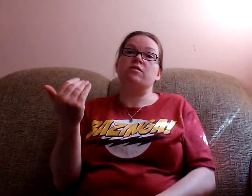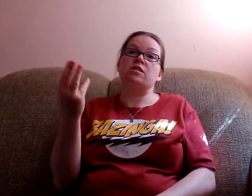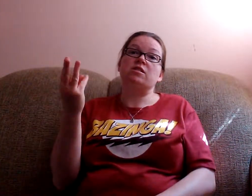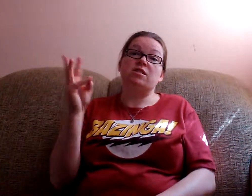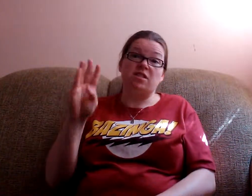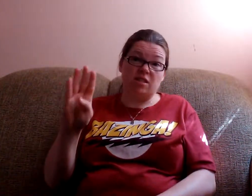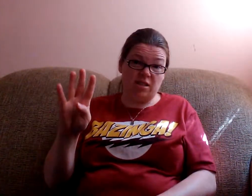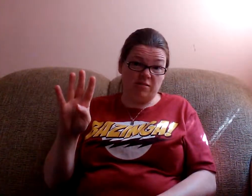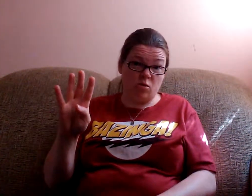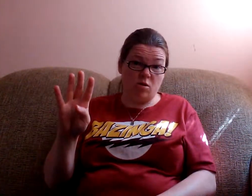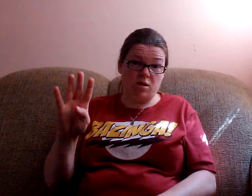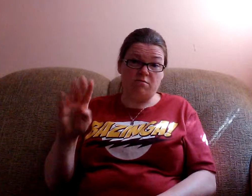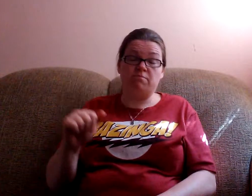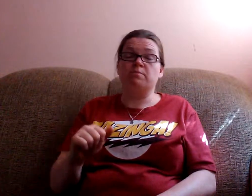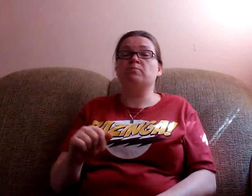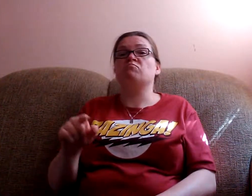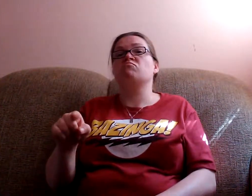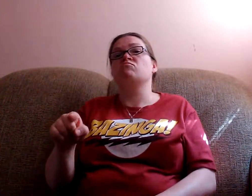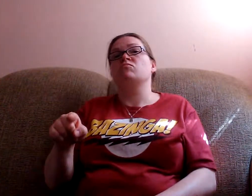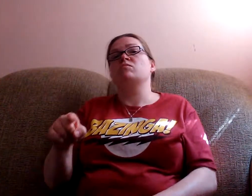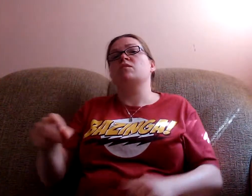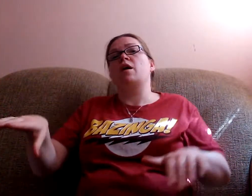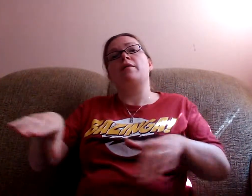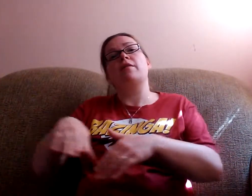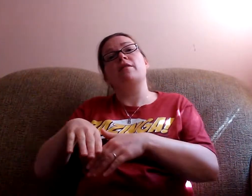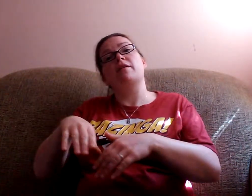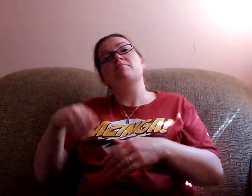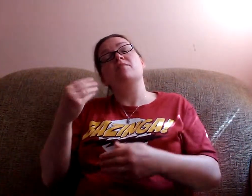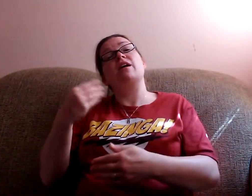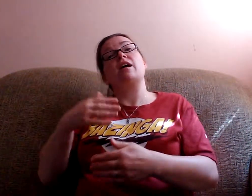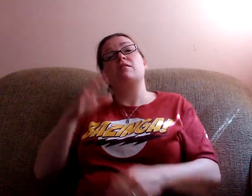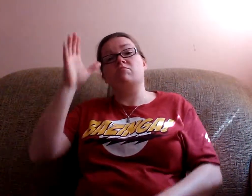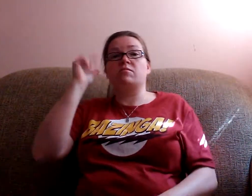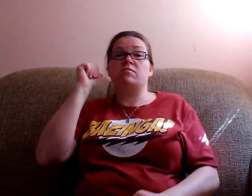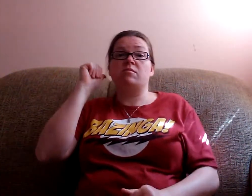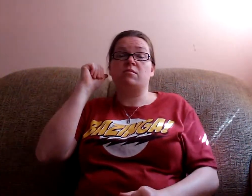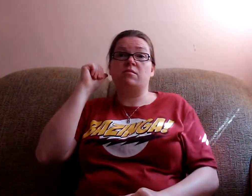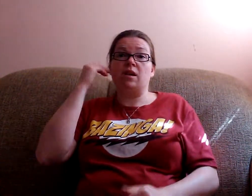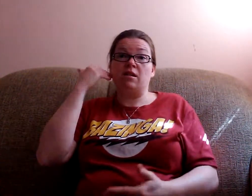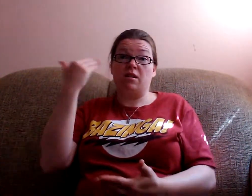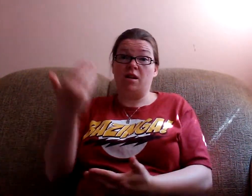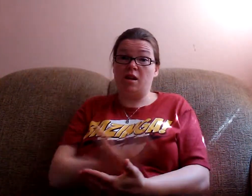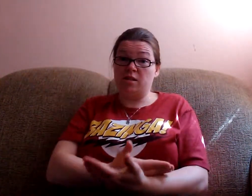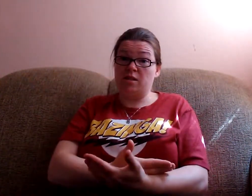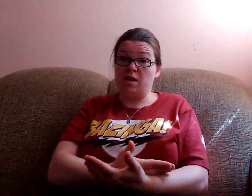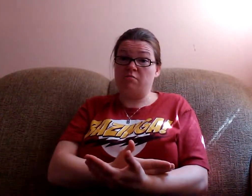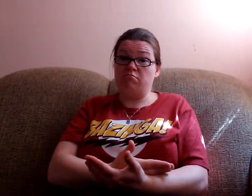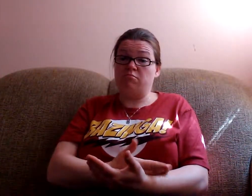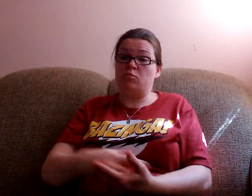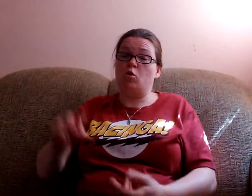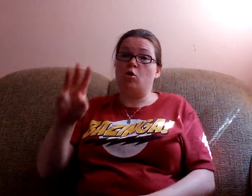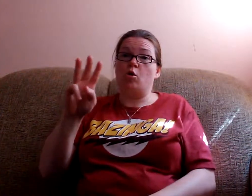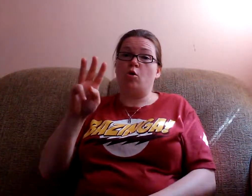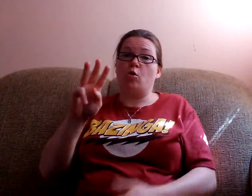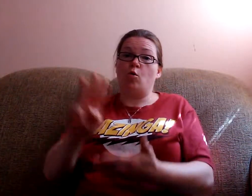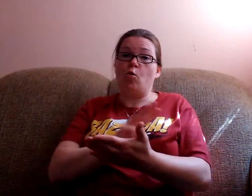guessing that that would be what the English world considers to be one of the greatest writers, and certainly the greatest playwright, and the